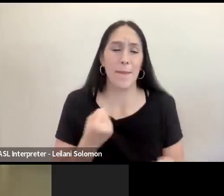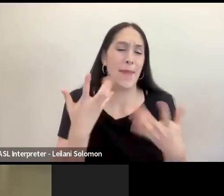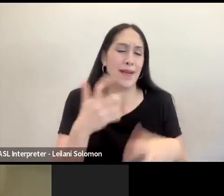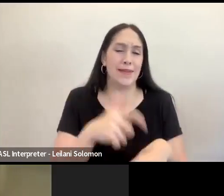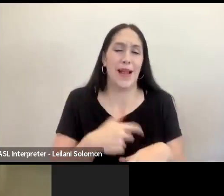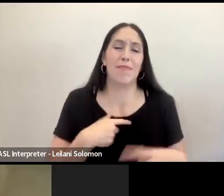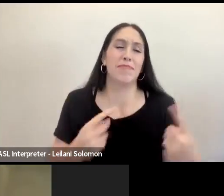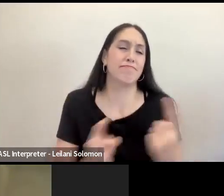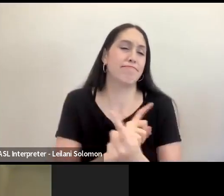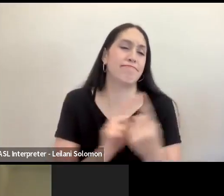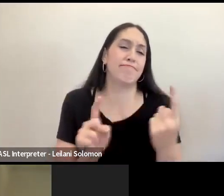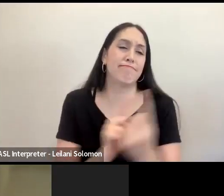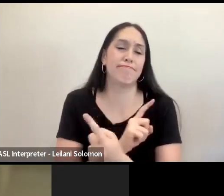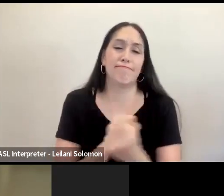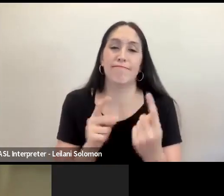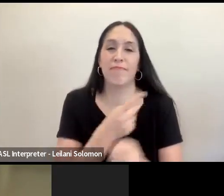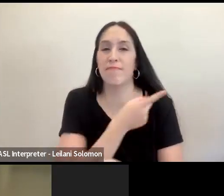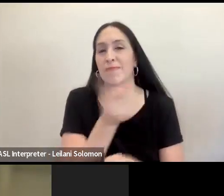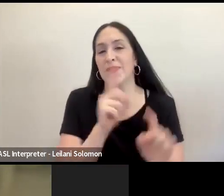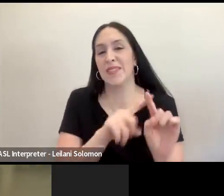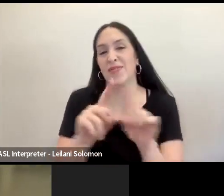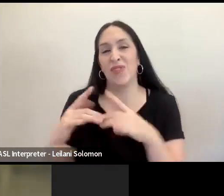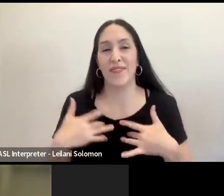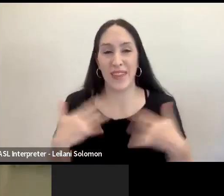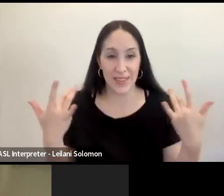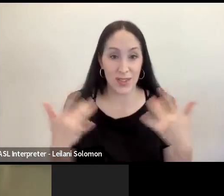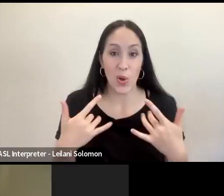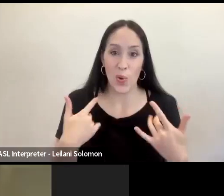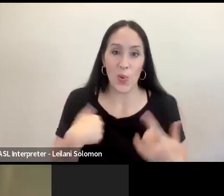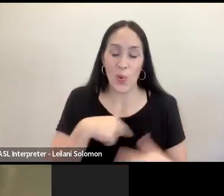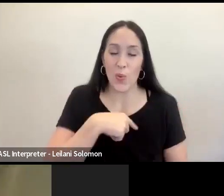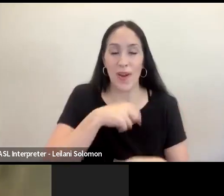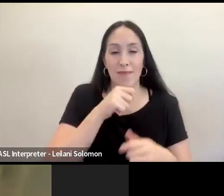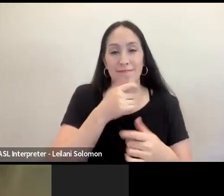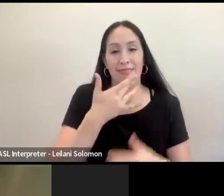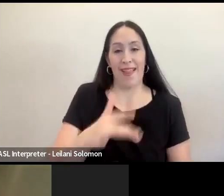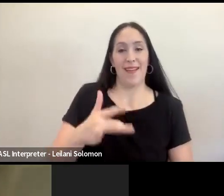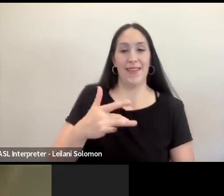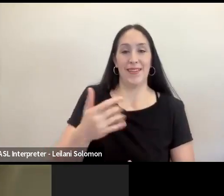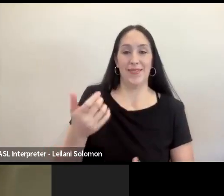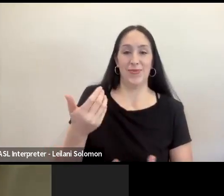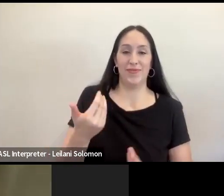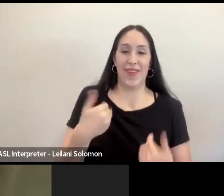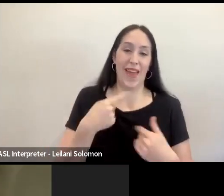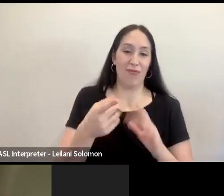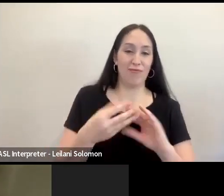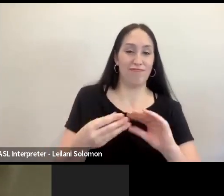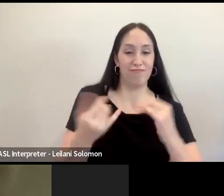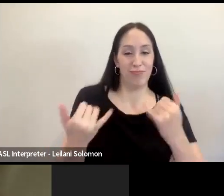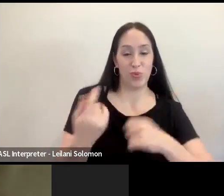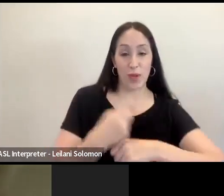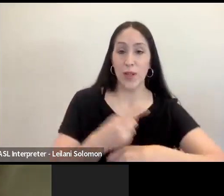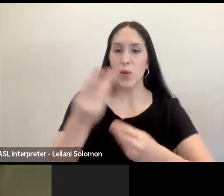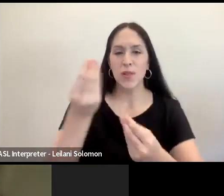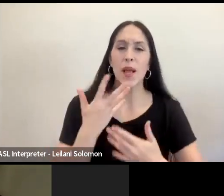have her. So Samantha, tell us a little bit about who you are and then how you heard about Able